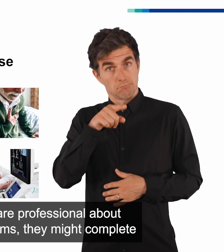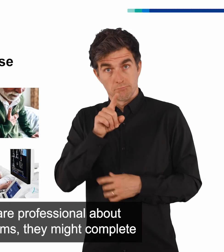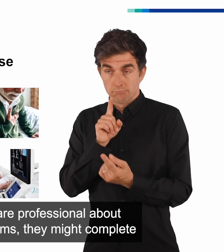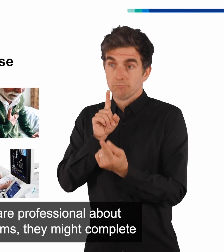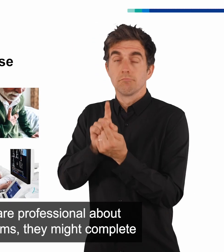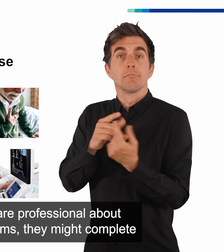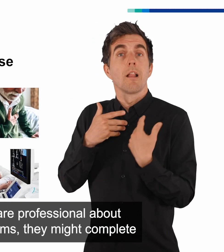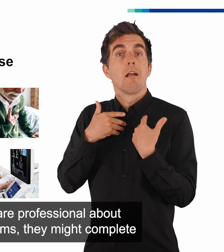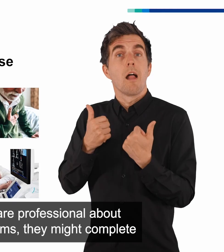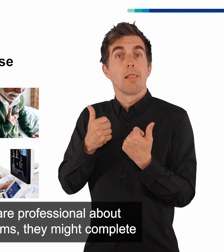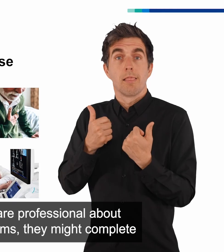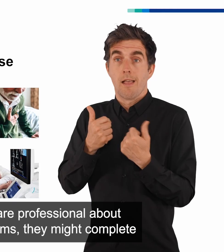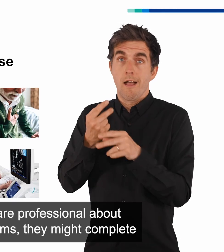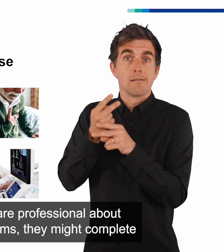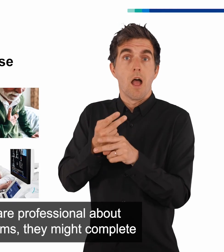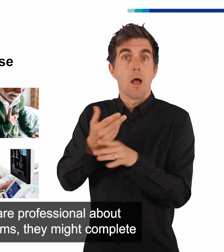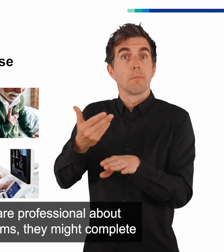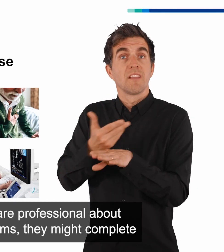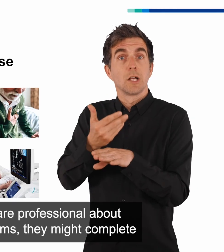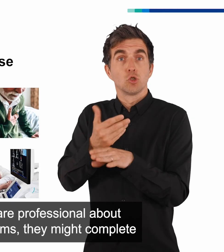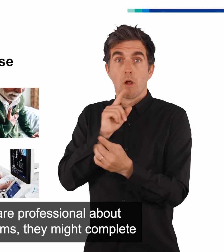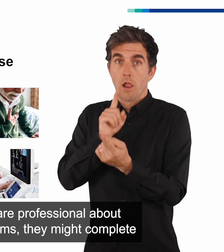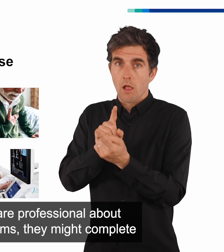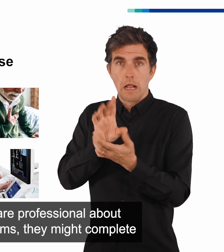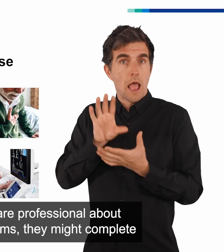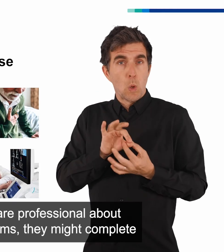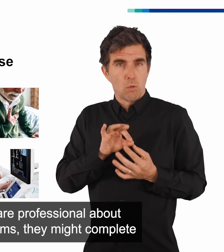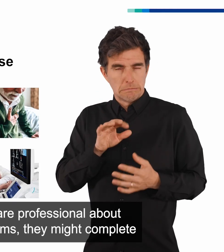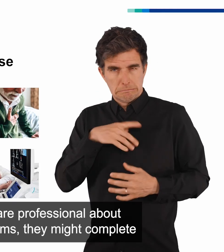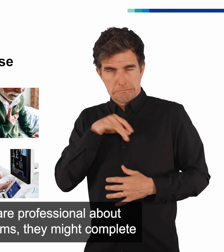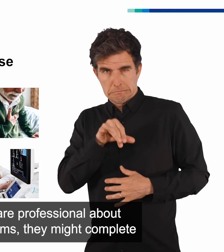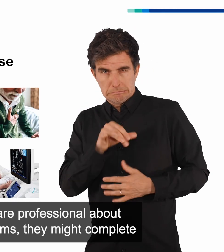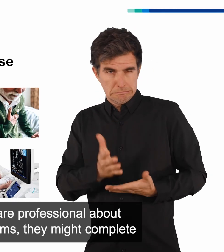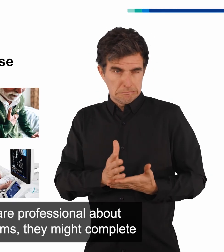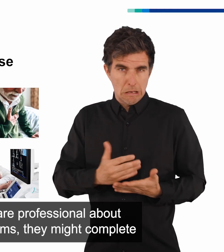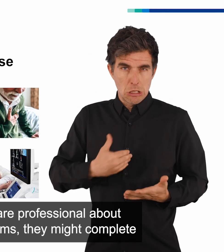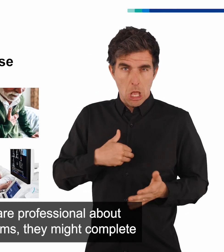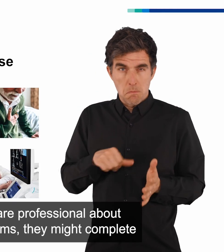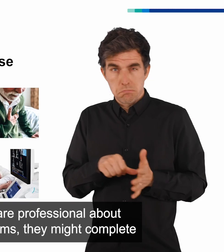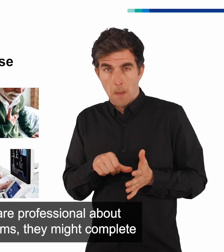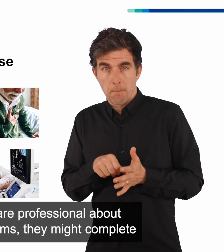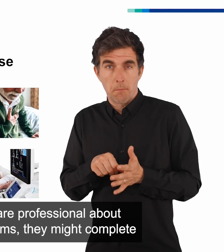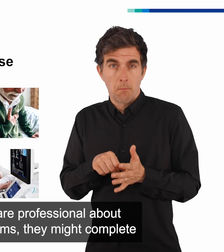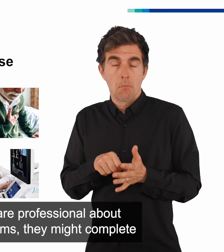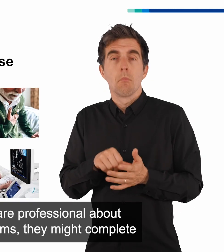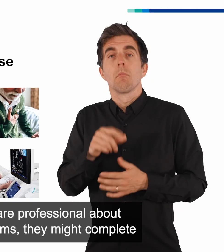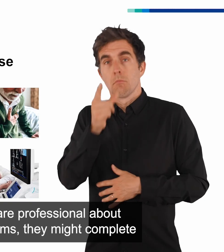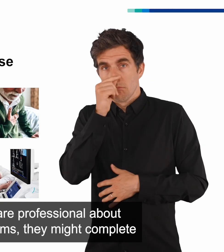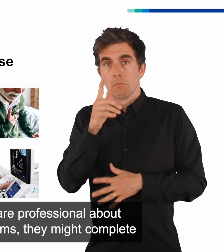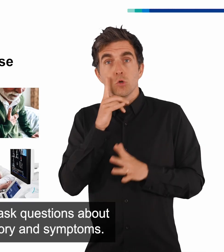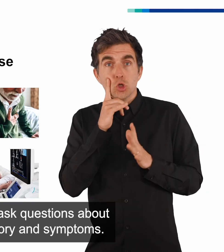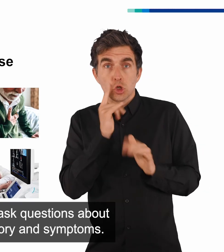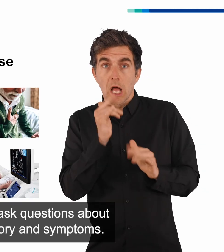If you see a healthcare professional about suspected heart problems, they might complete several tests and ask questions about your